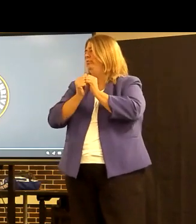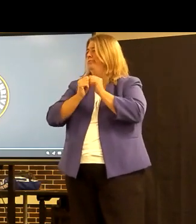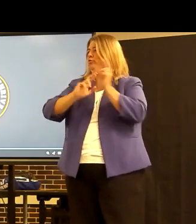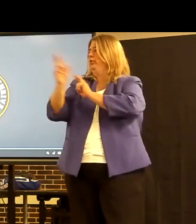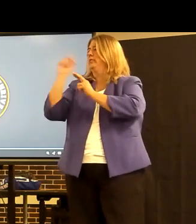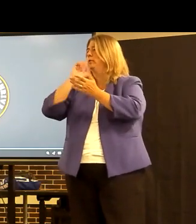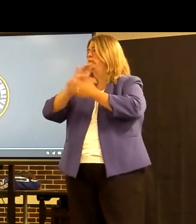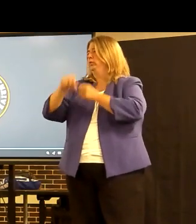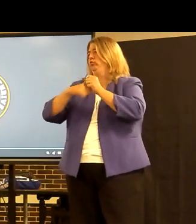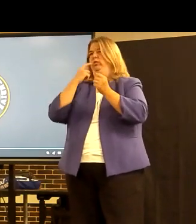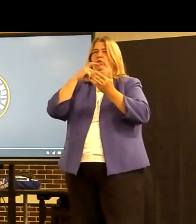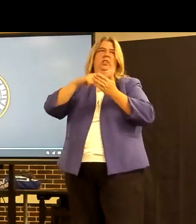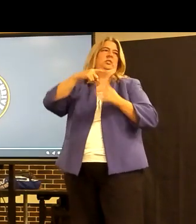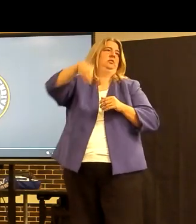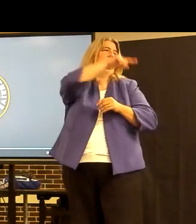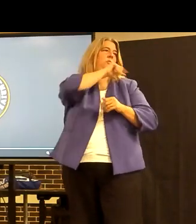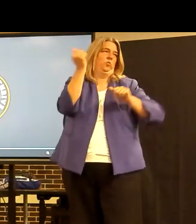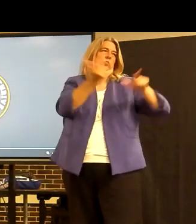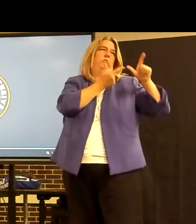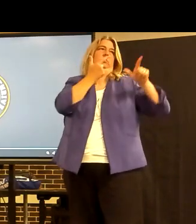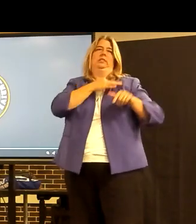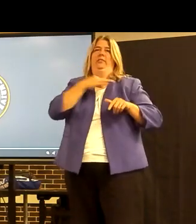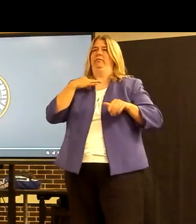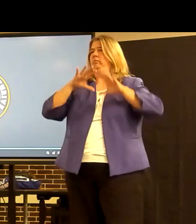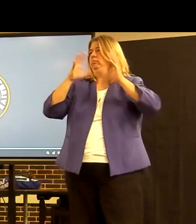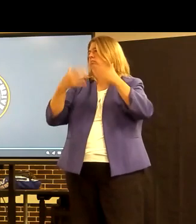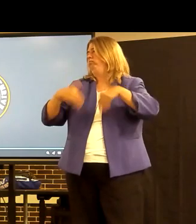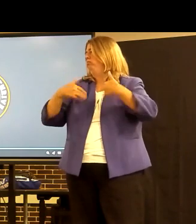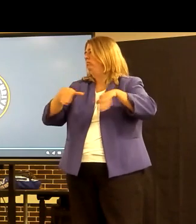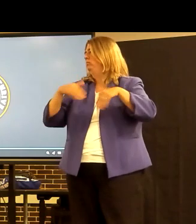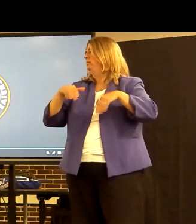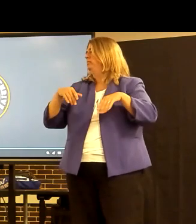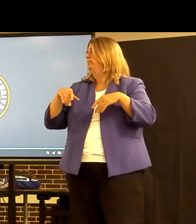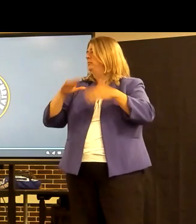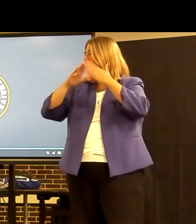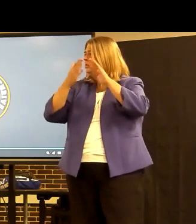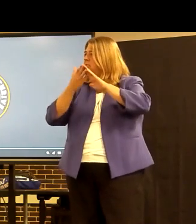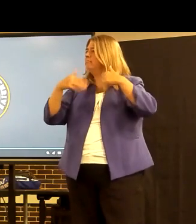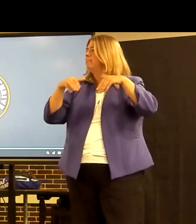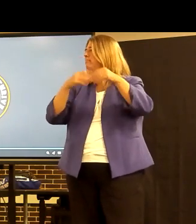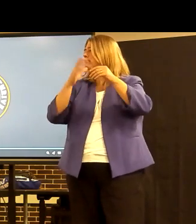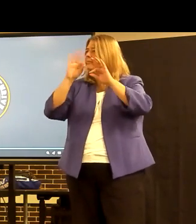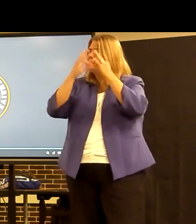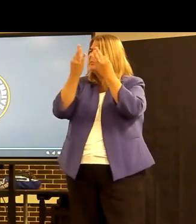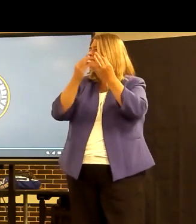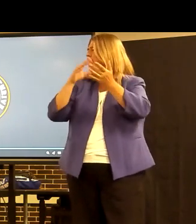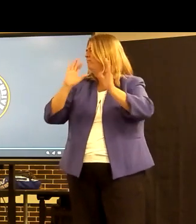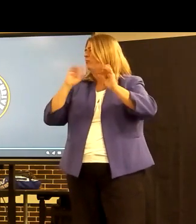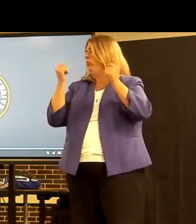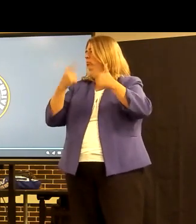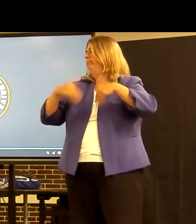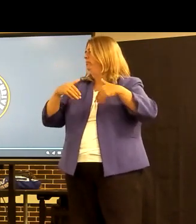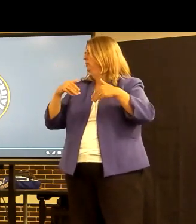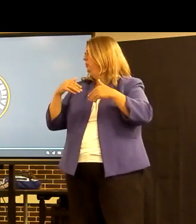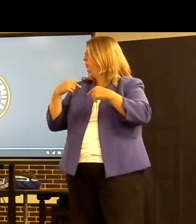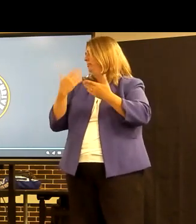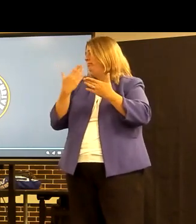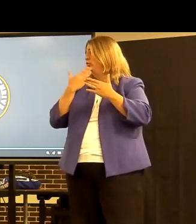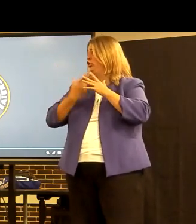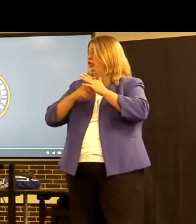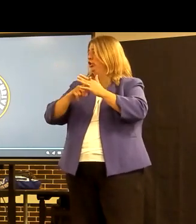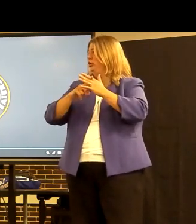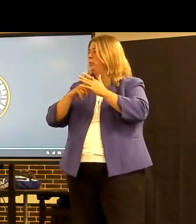to education, how everyone has come together to get ready for this school year. And they do it all for the students. And I appreciate